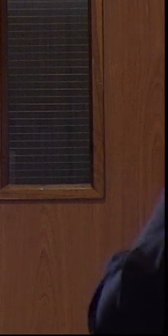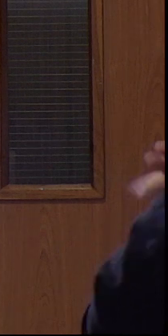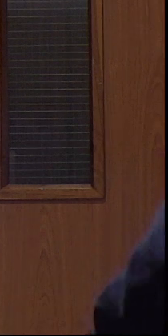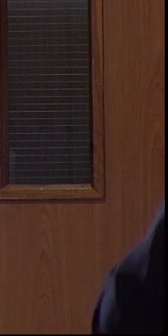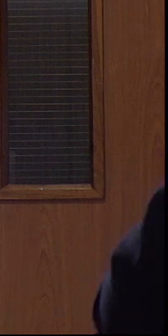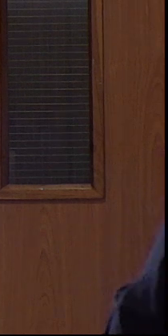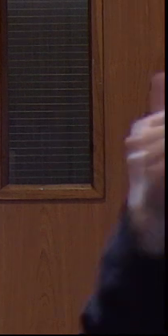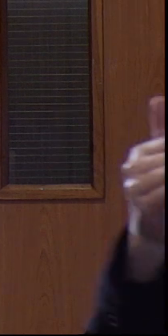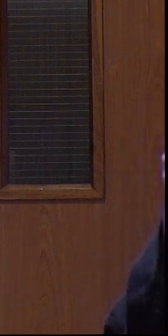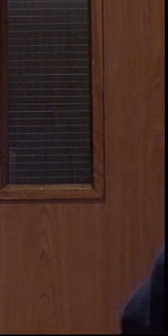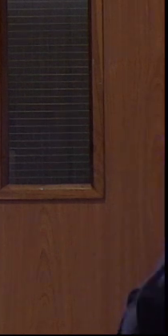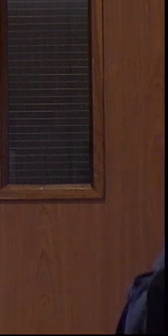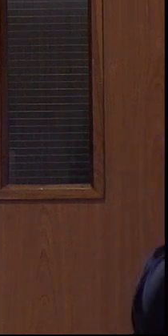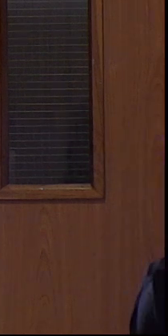chapel,